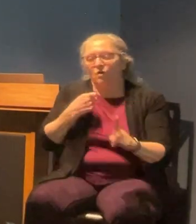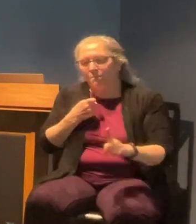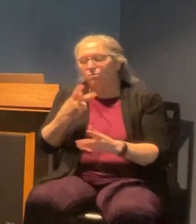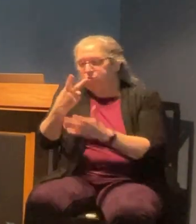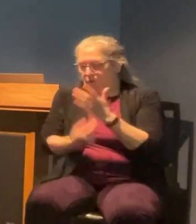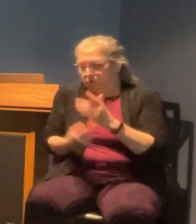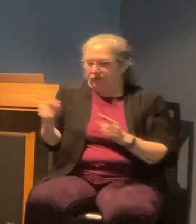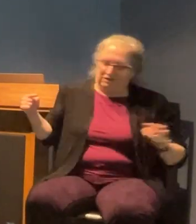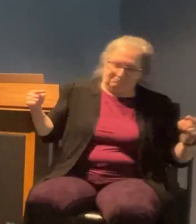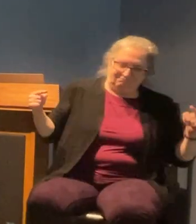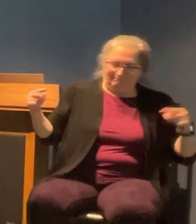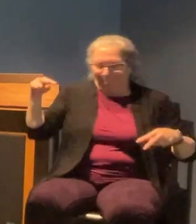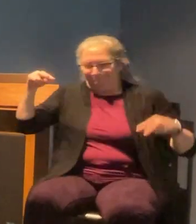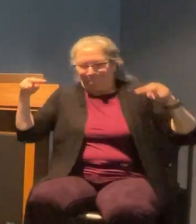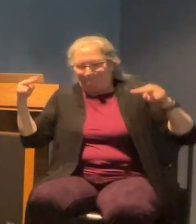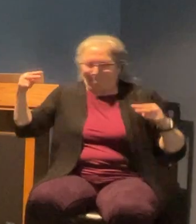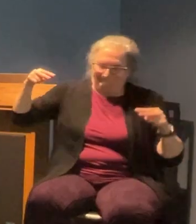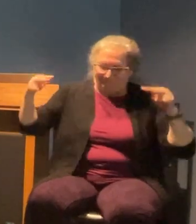said,